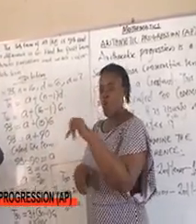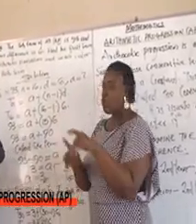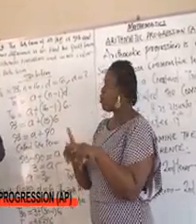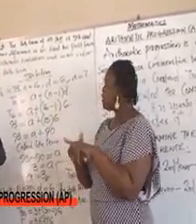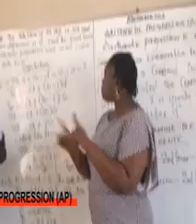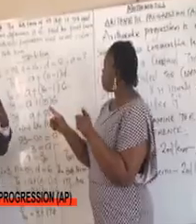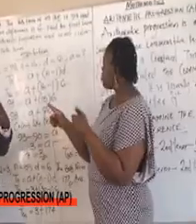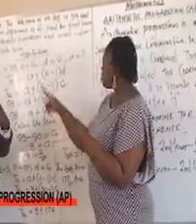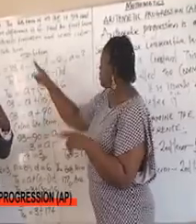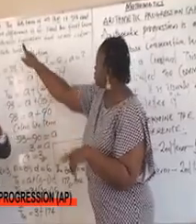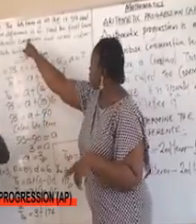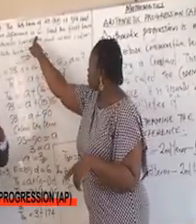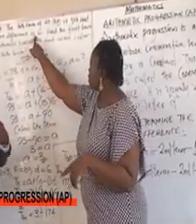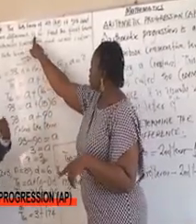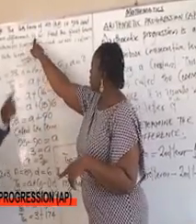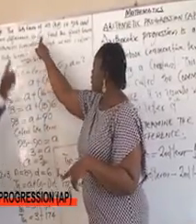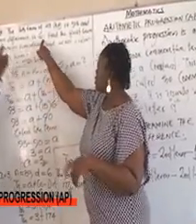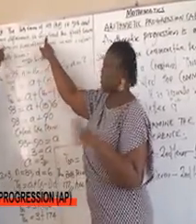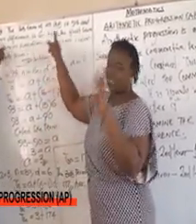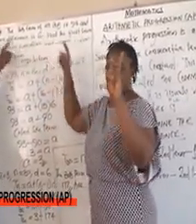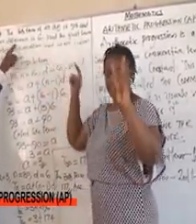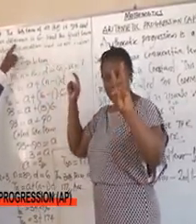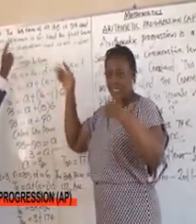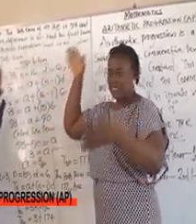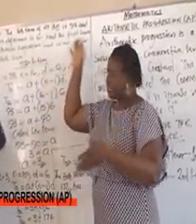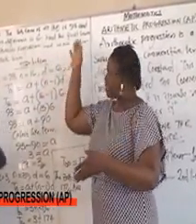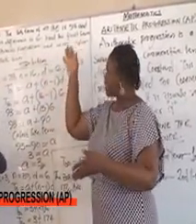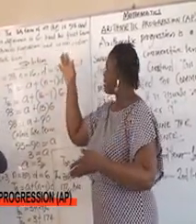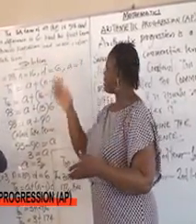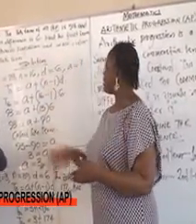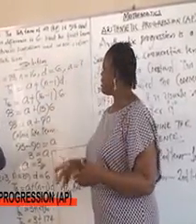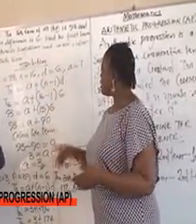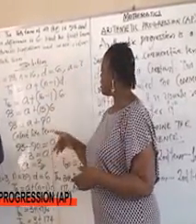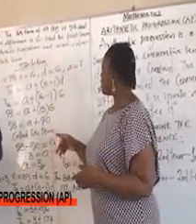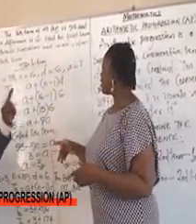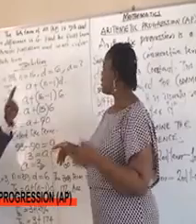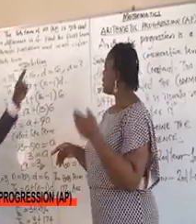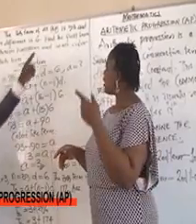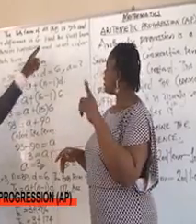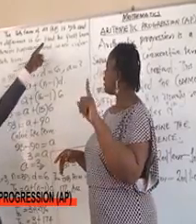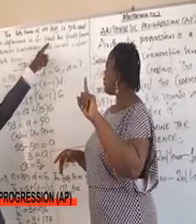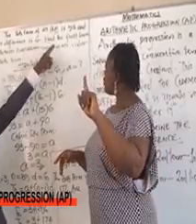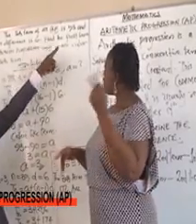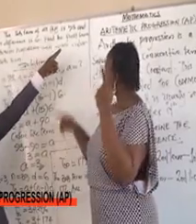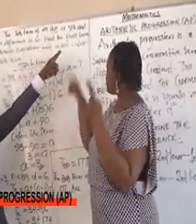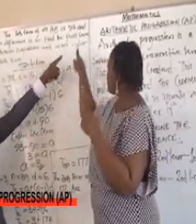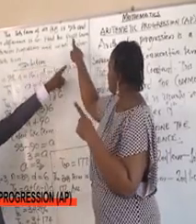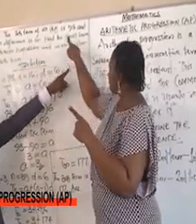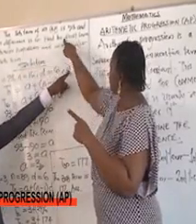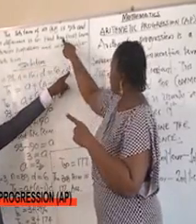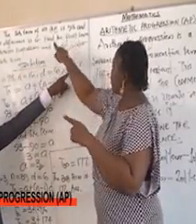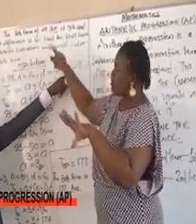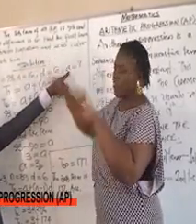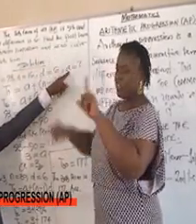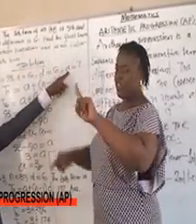don't forget, you don't need to find it. Don't be confused about it. It's already given. It's 6. Then the first thing to find is the first term, which